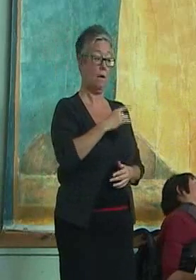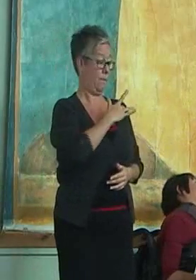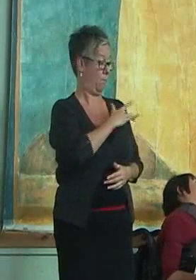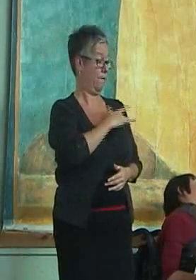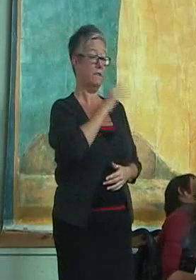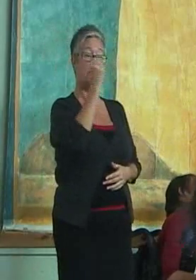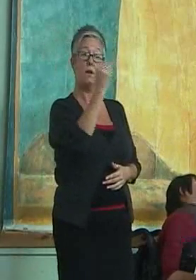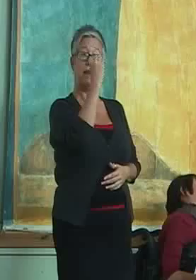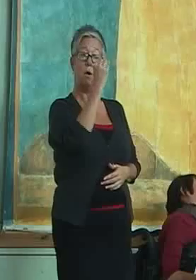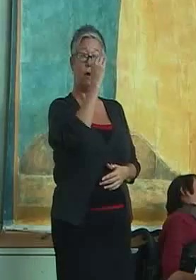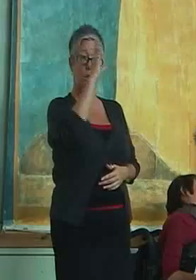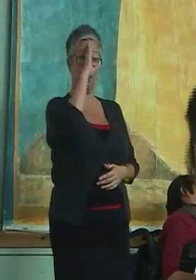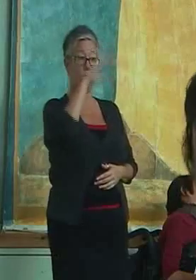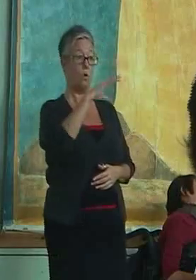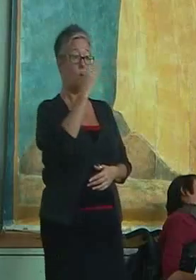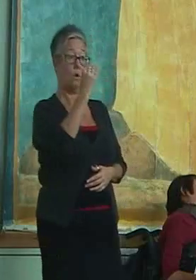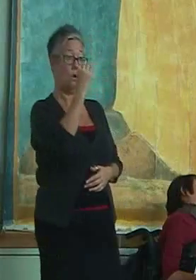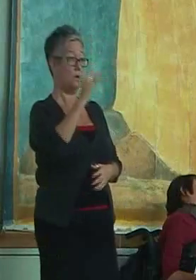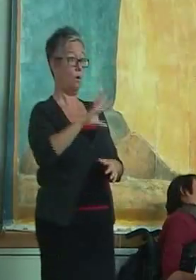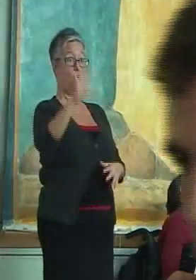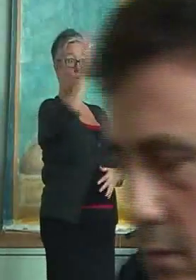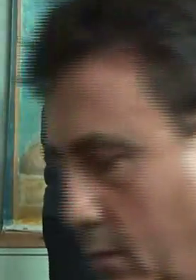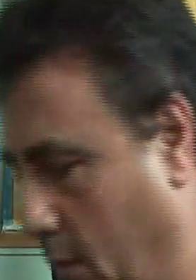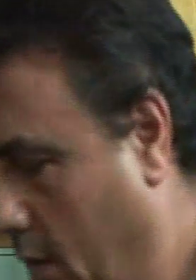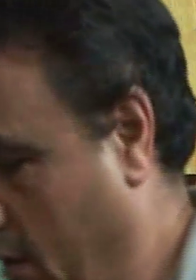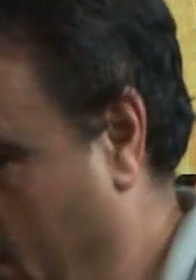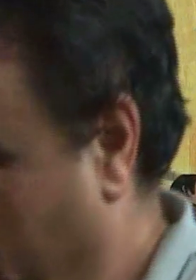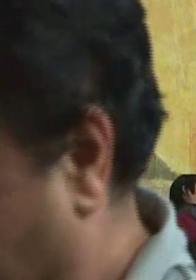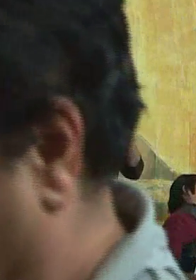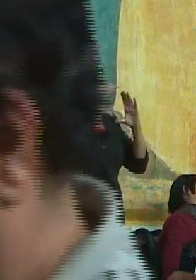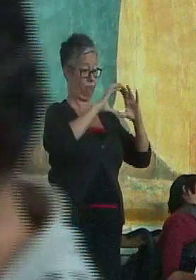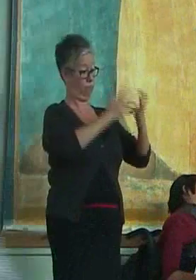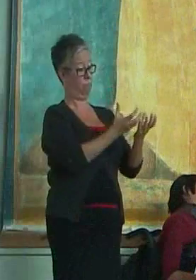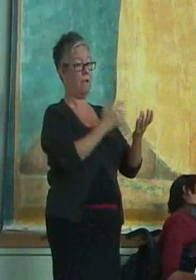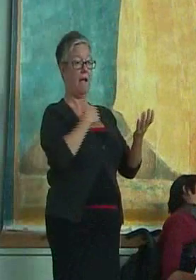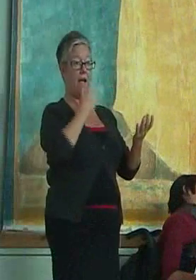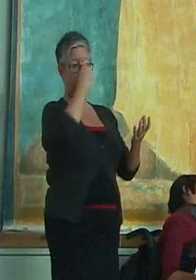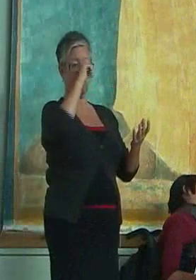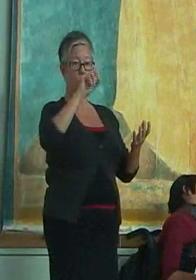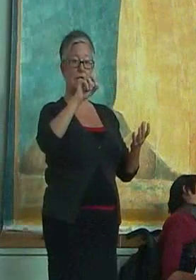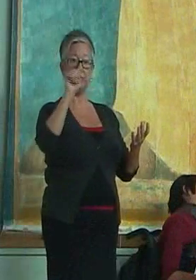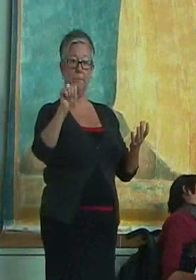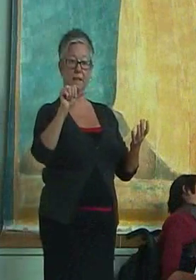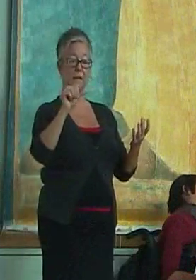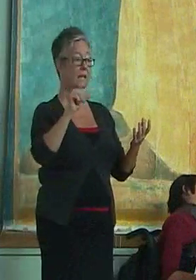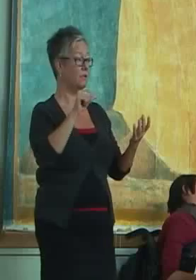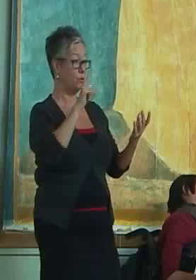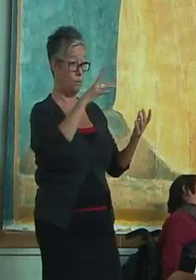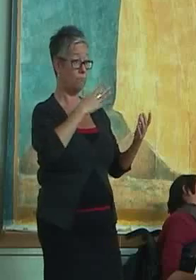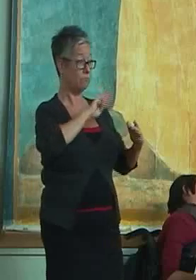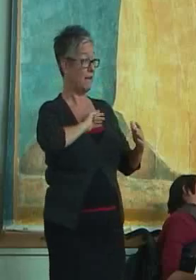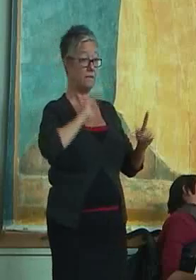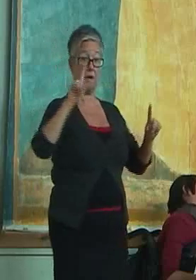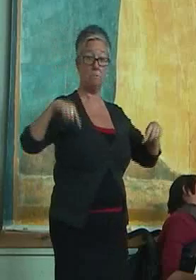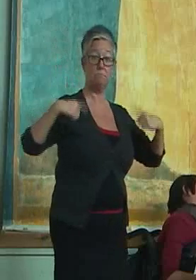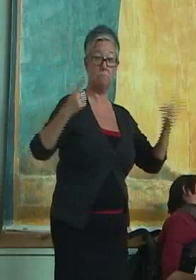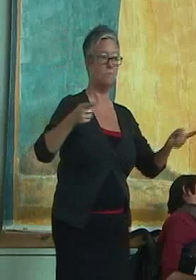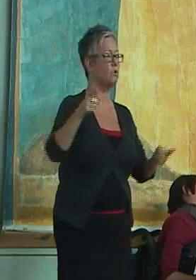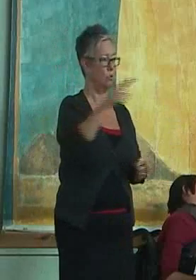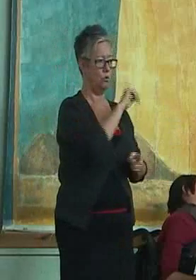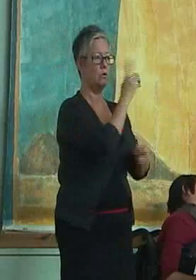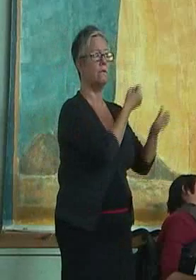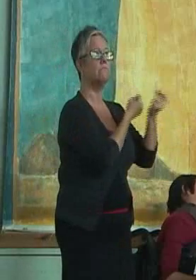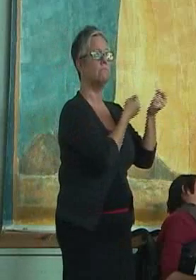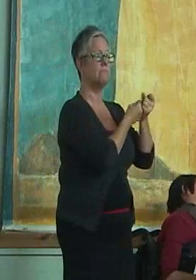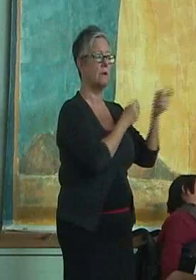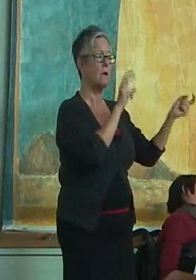lot of your money, has been dealt with health issues and disabilities, then you should vote for Mr. Smitherman. He's a good fiery speaker. But a